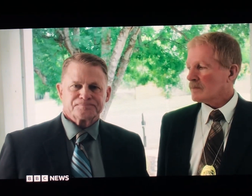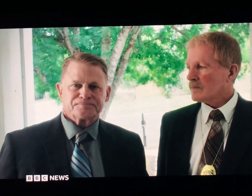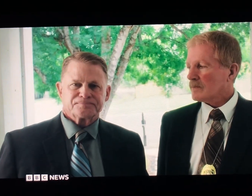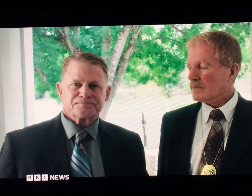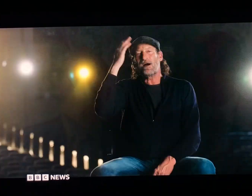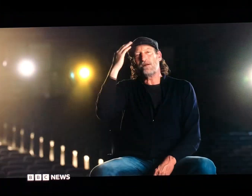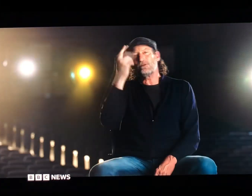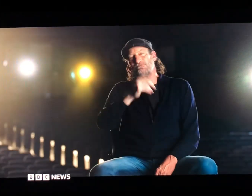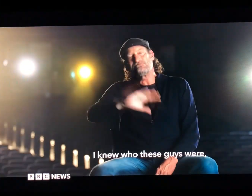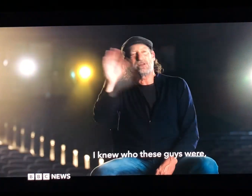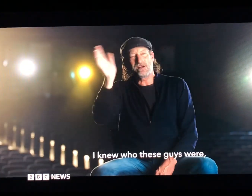accident.